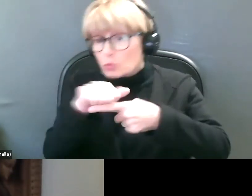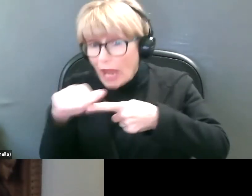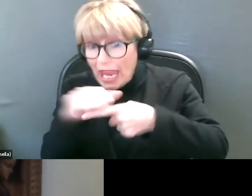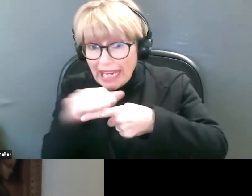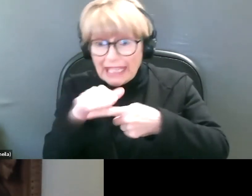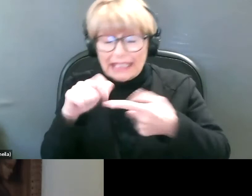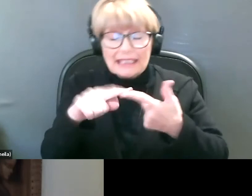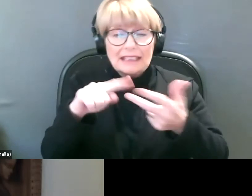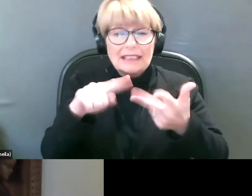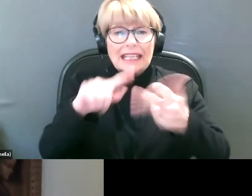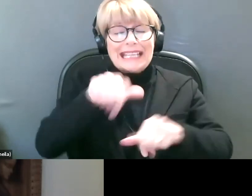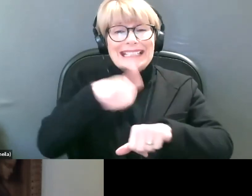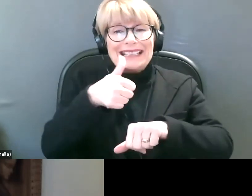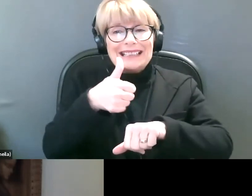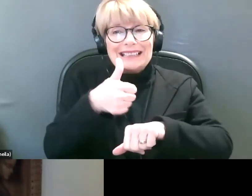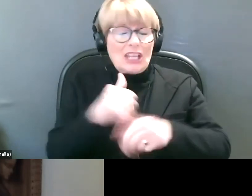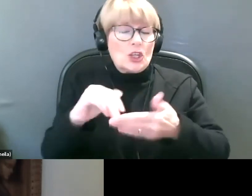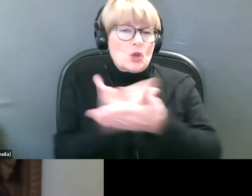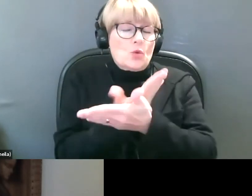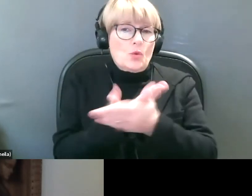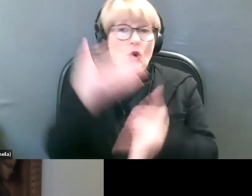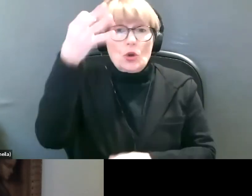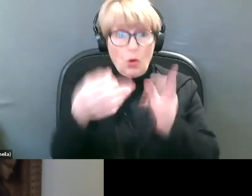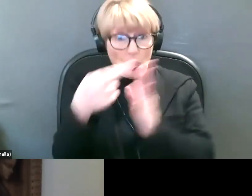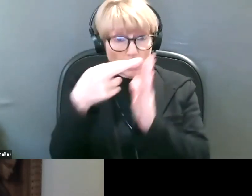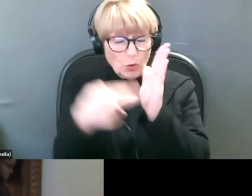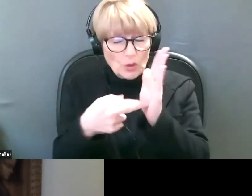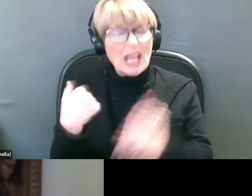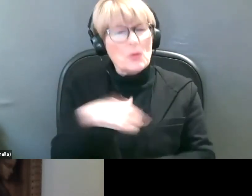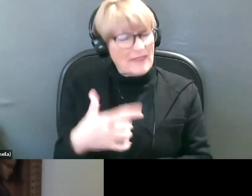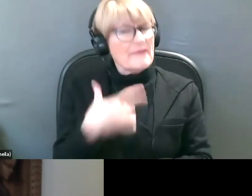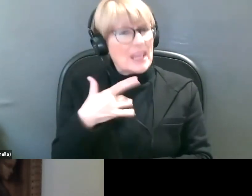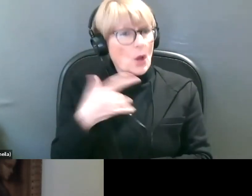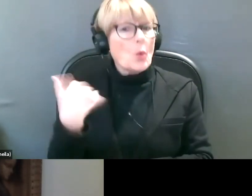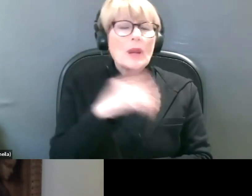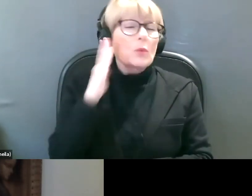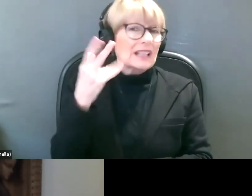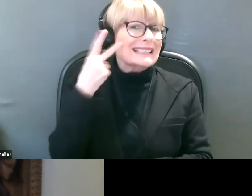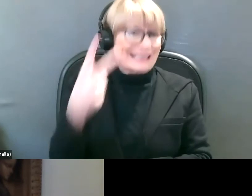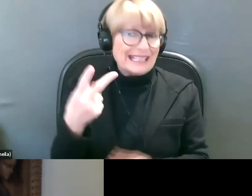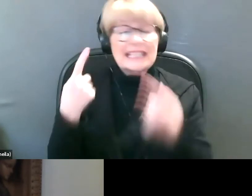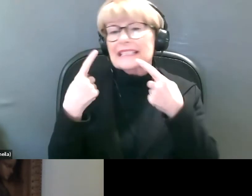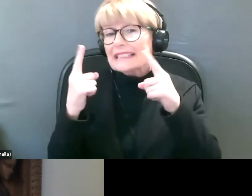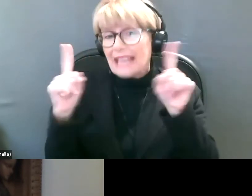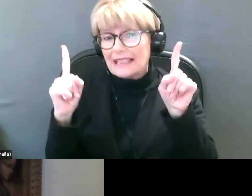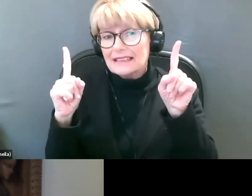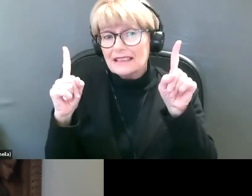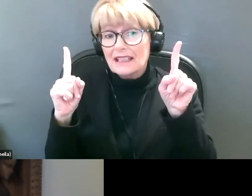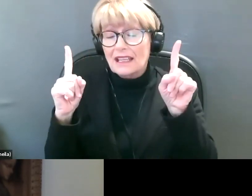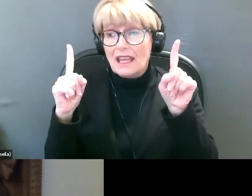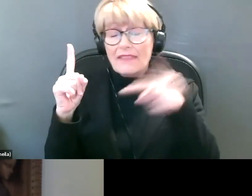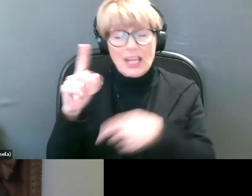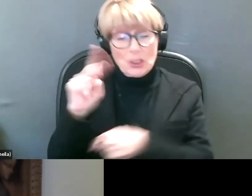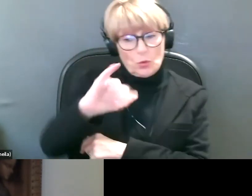new court rules. And we feel very strongly that we'll be able to see some of the success that we're seeing in New